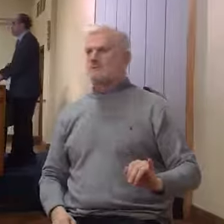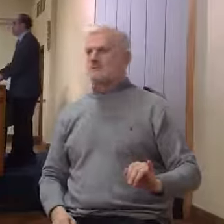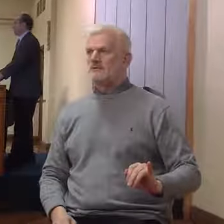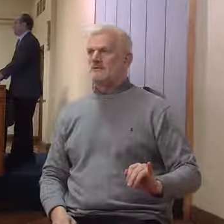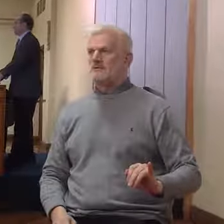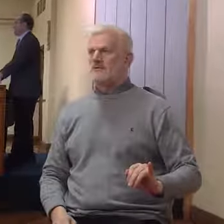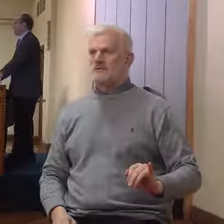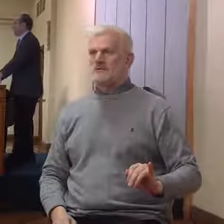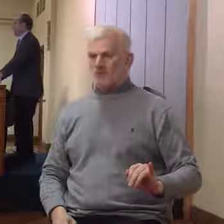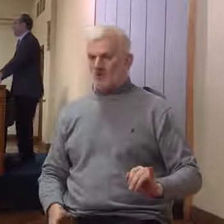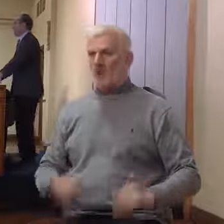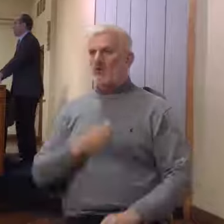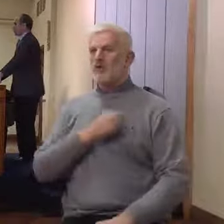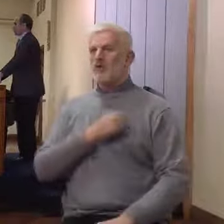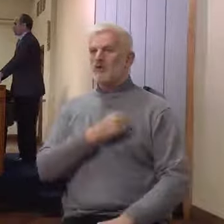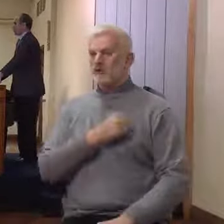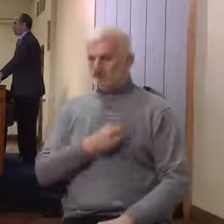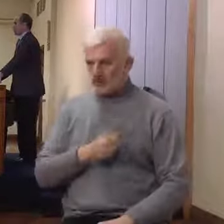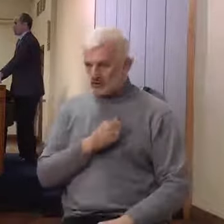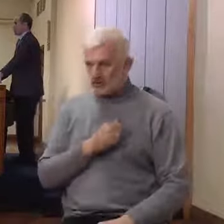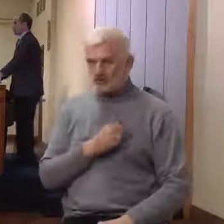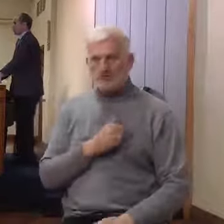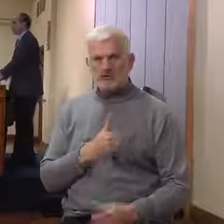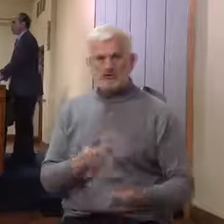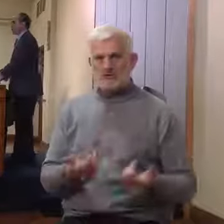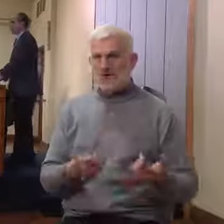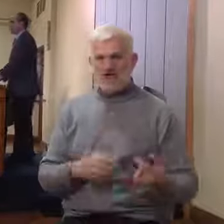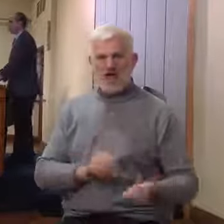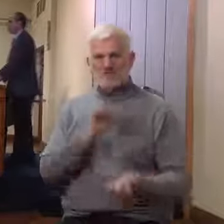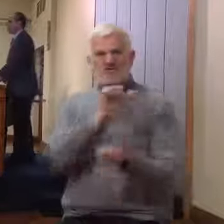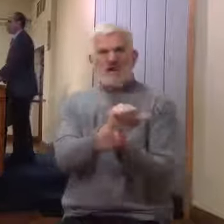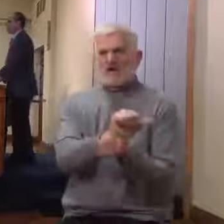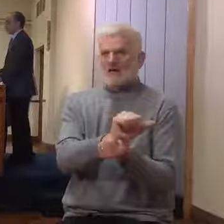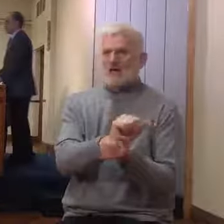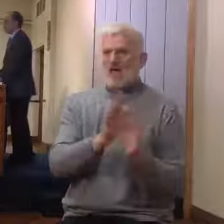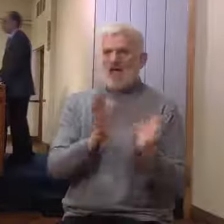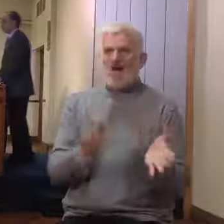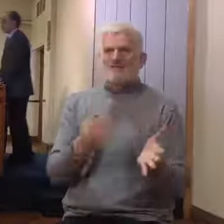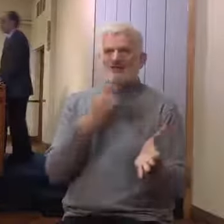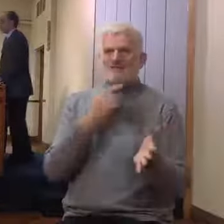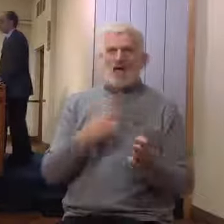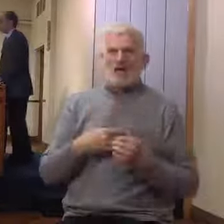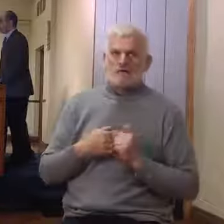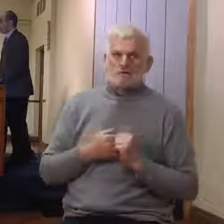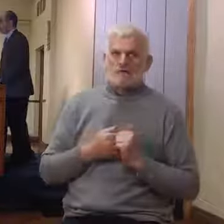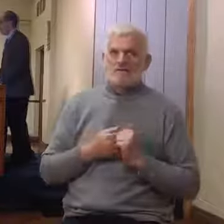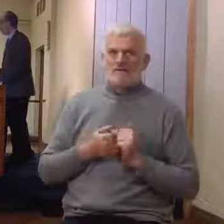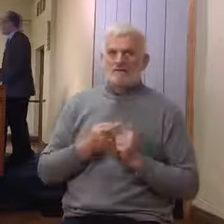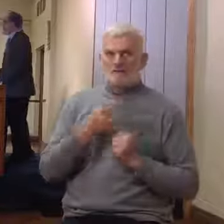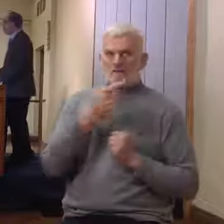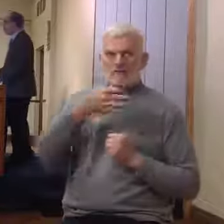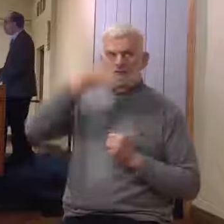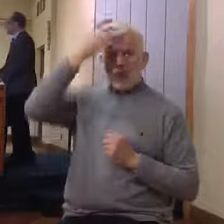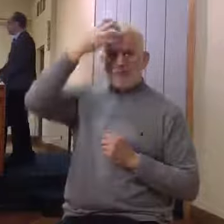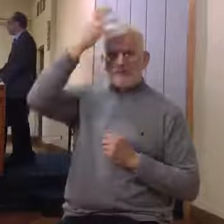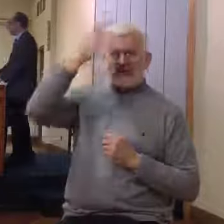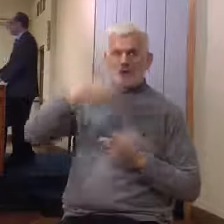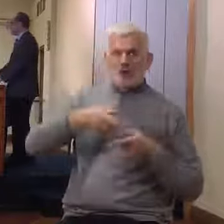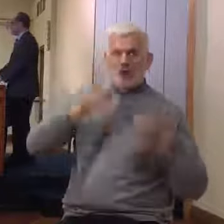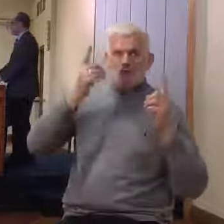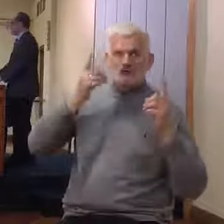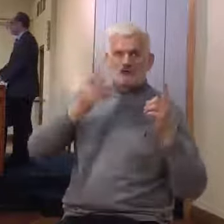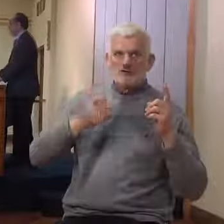say, Caesar is God, Caesar is Lord, the Emperor is Lord, or you have to